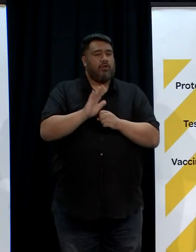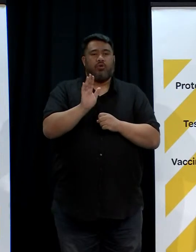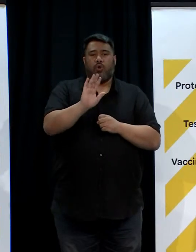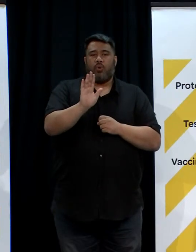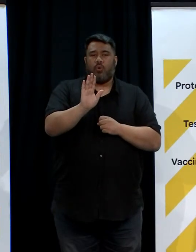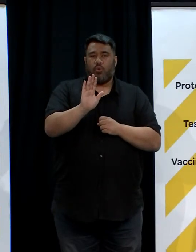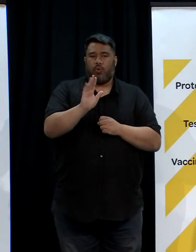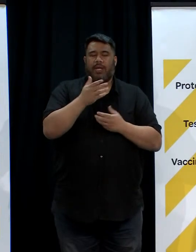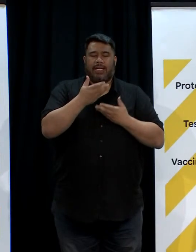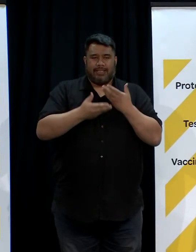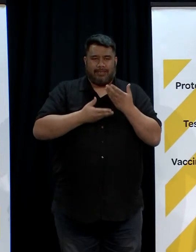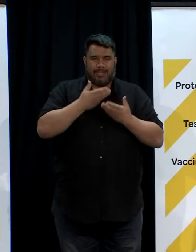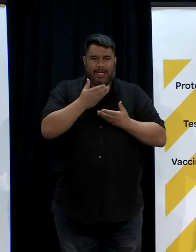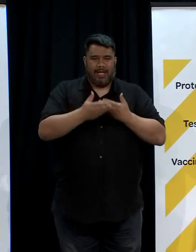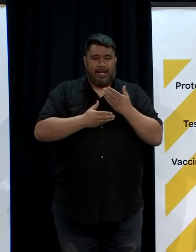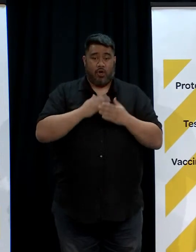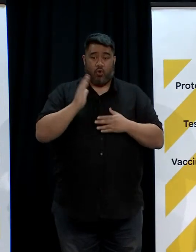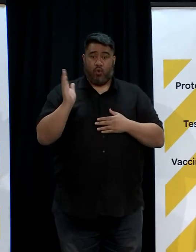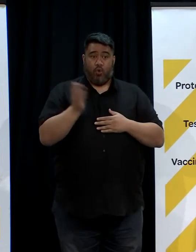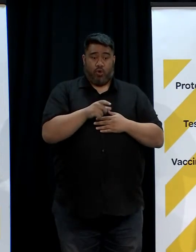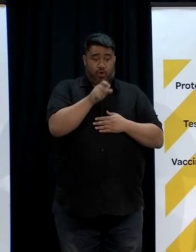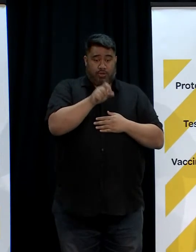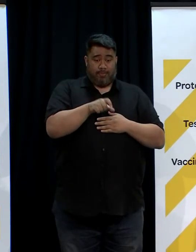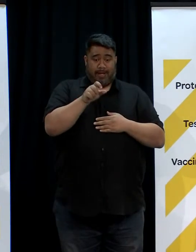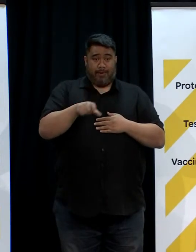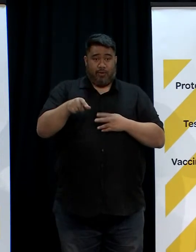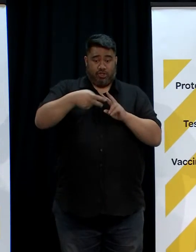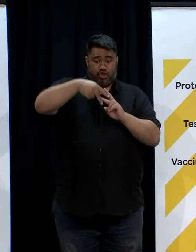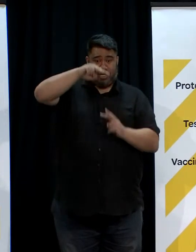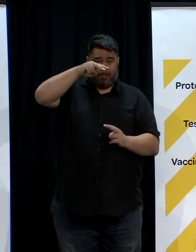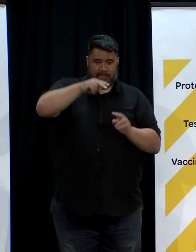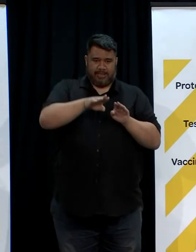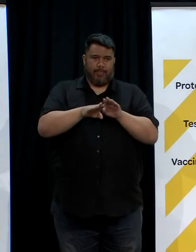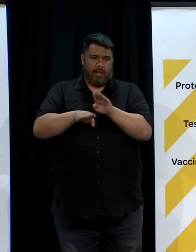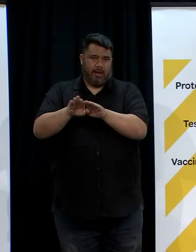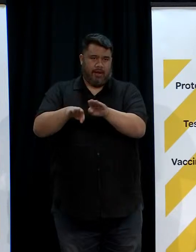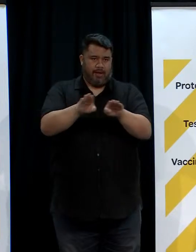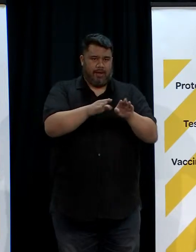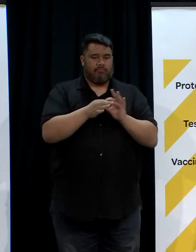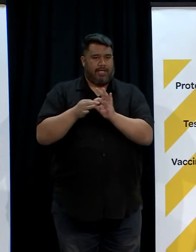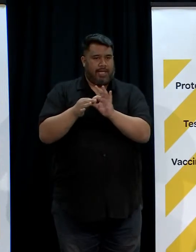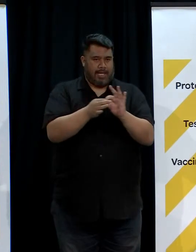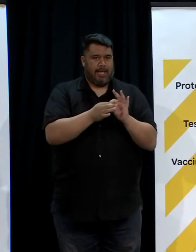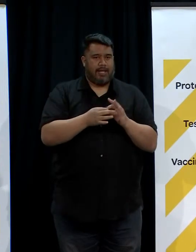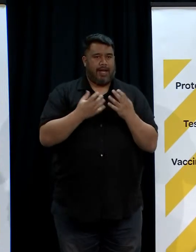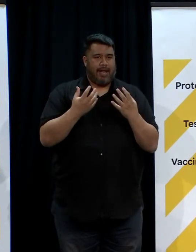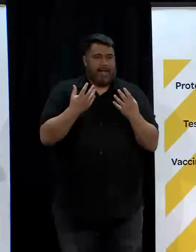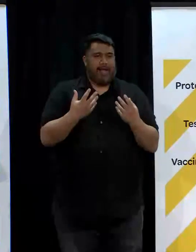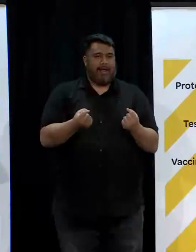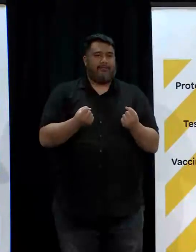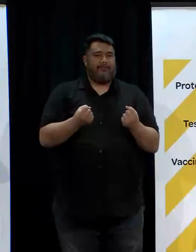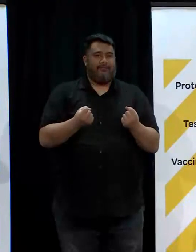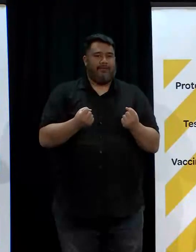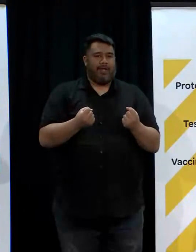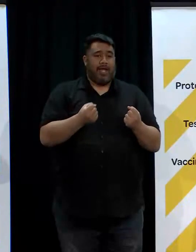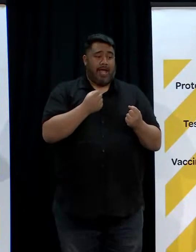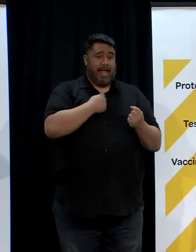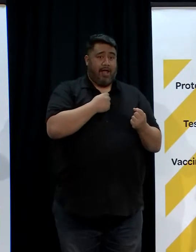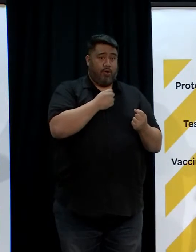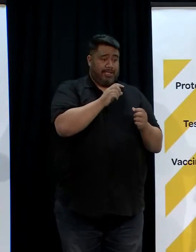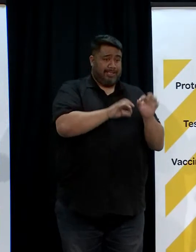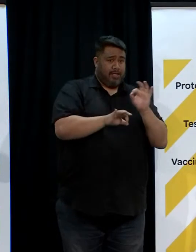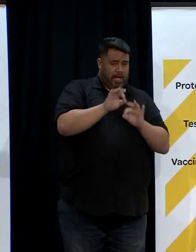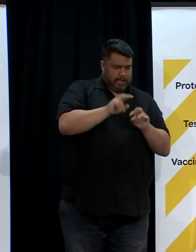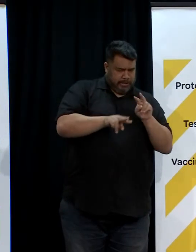all the cases are clearly linked genomically, and we've had a very high success rate or ESR has, in